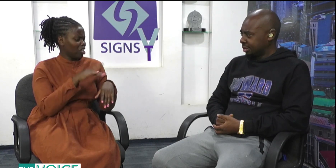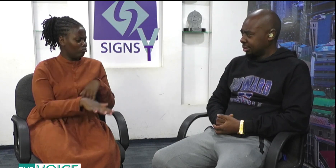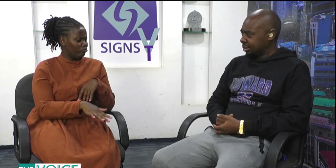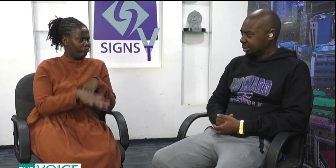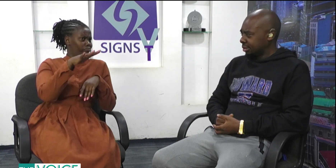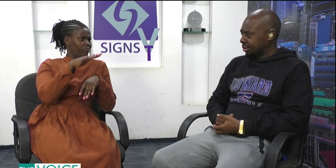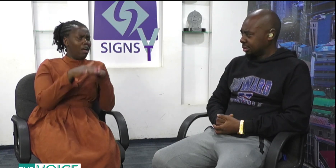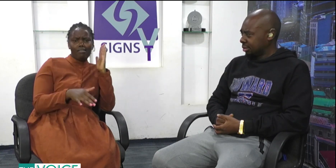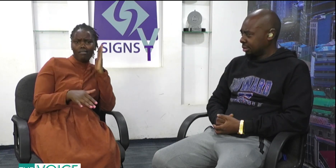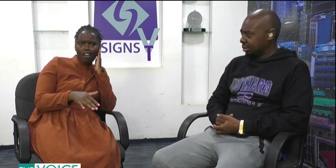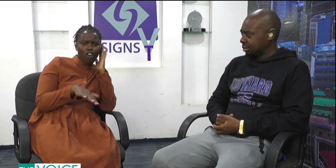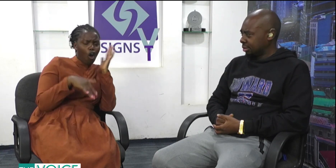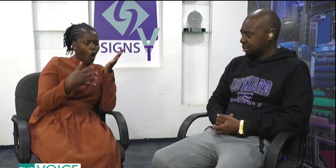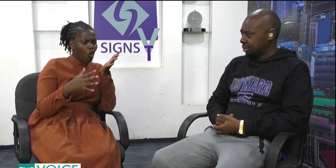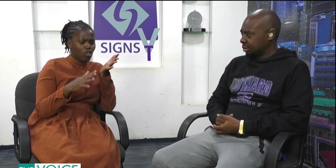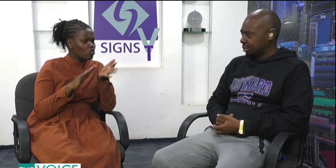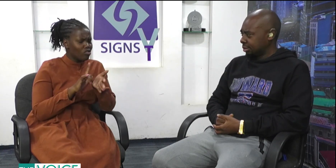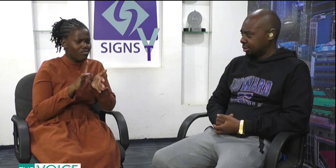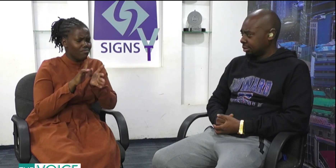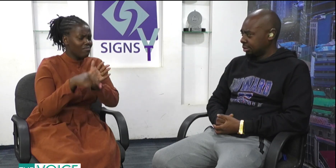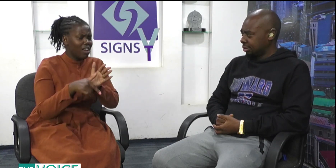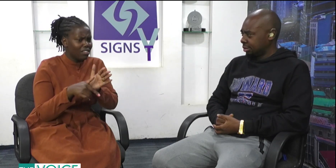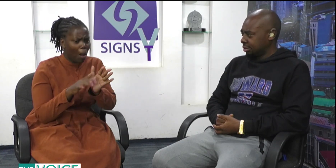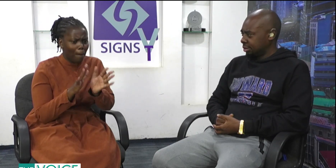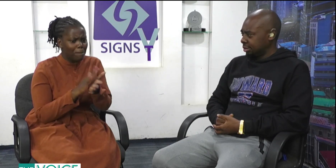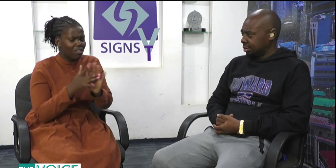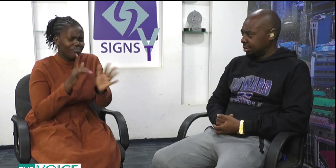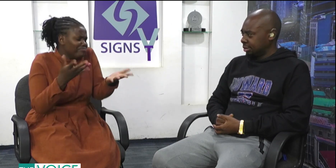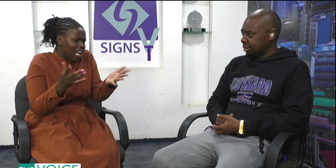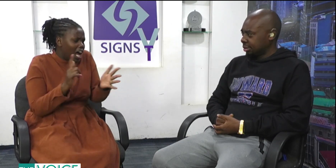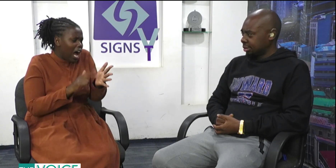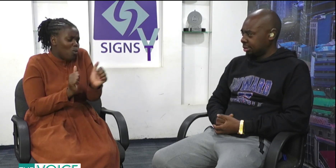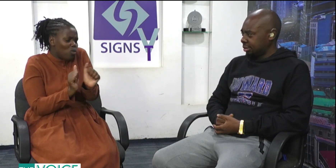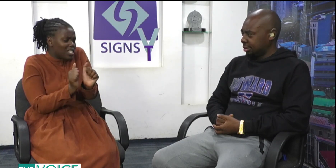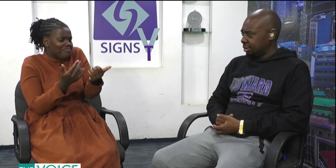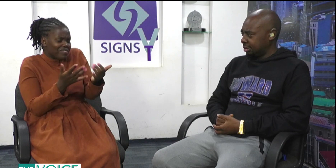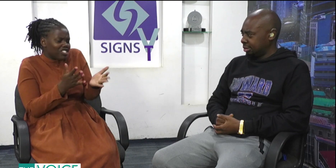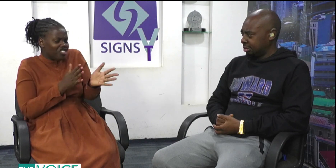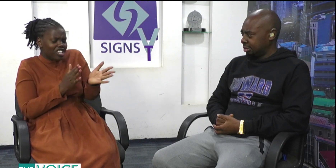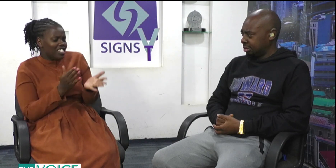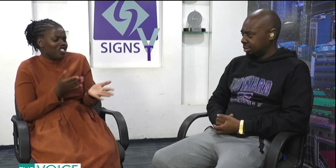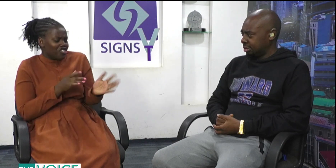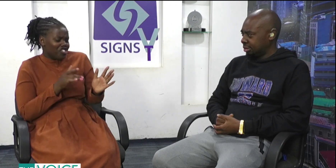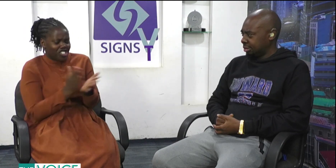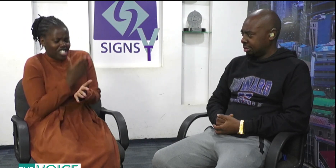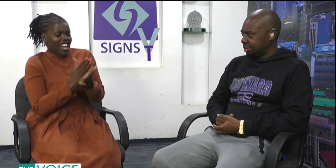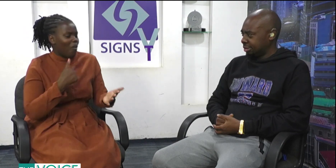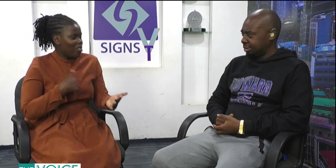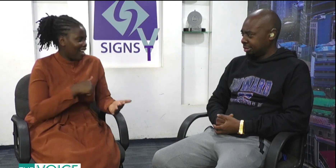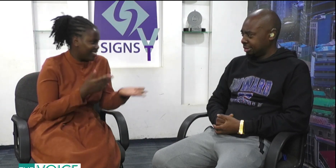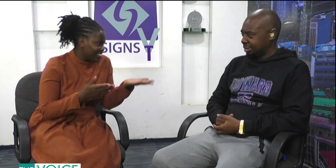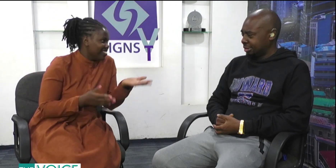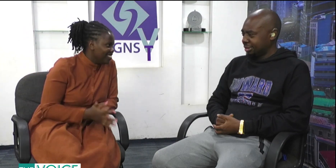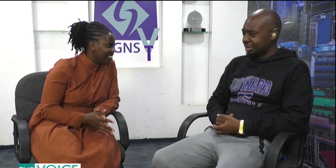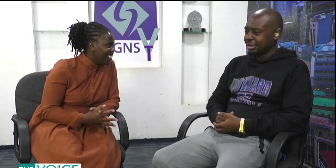I want to know, growing up, did you grow as a deaf person? Were you born deaf or you were born